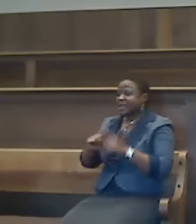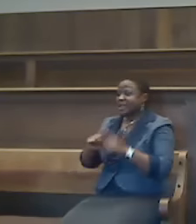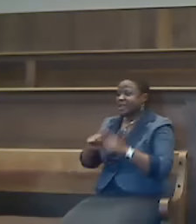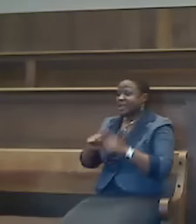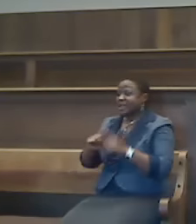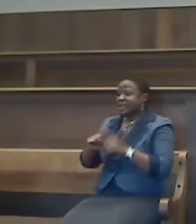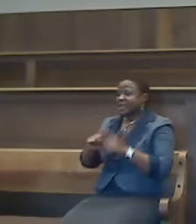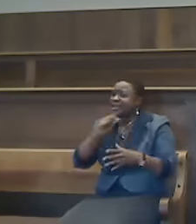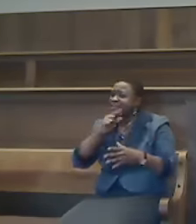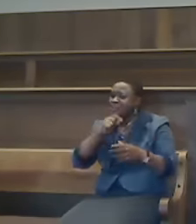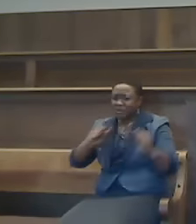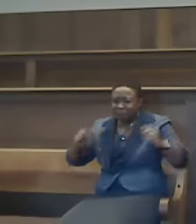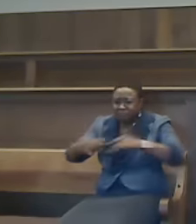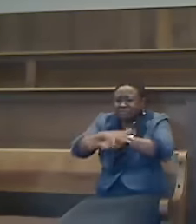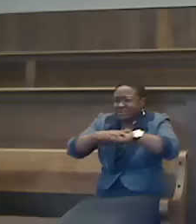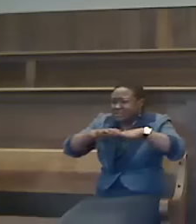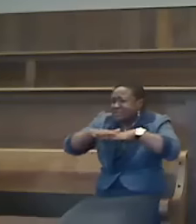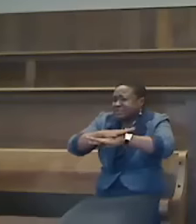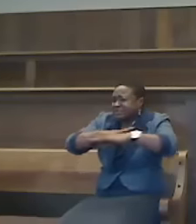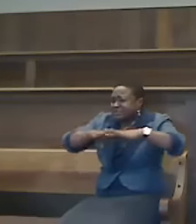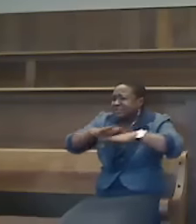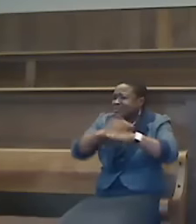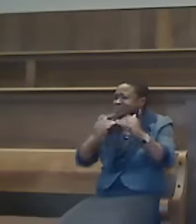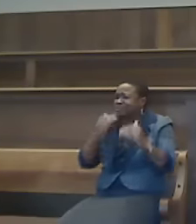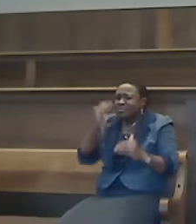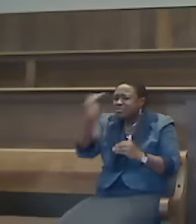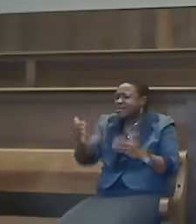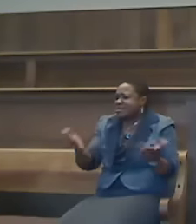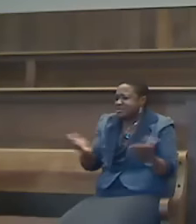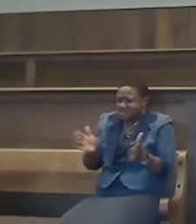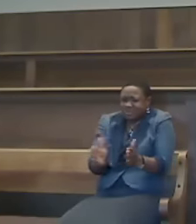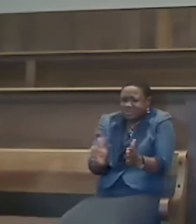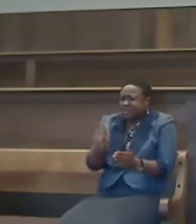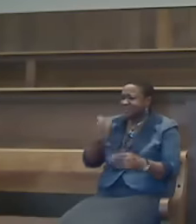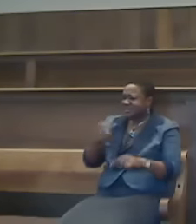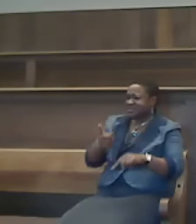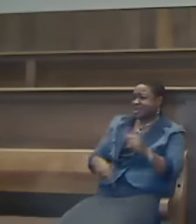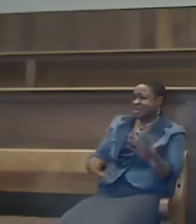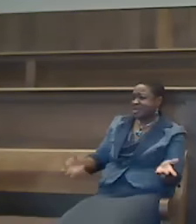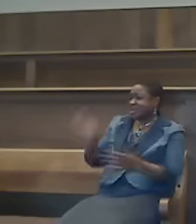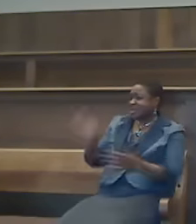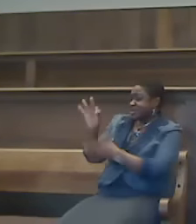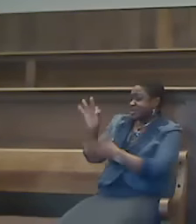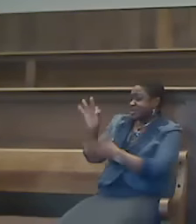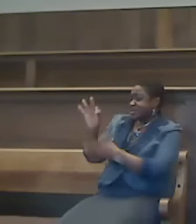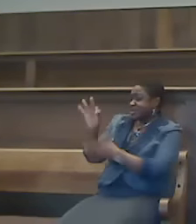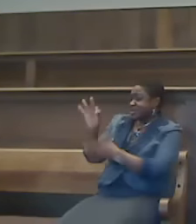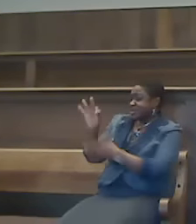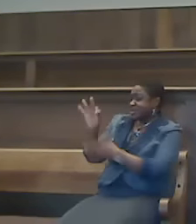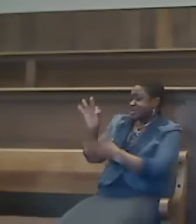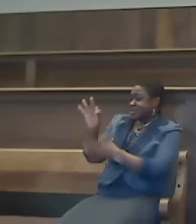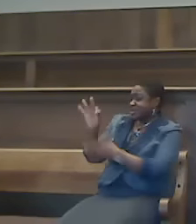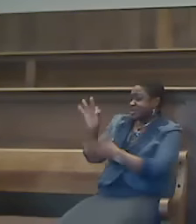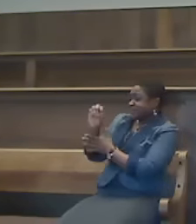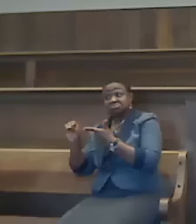in too small a space in these chicken houses. And who knows whether the feed, the genetically modified